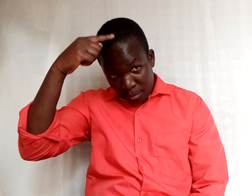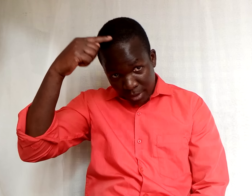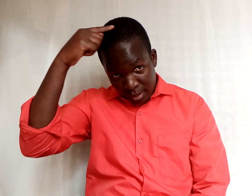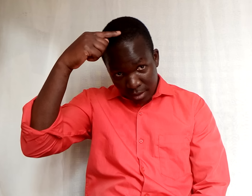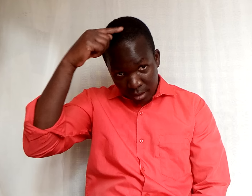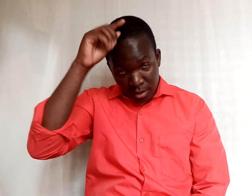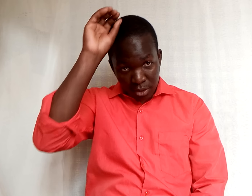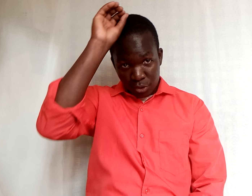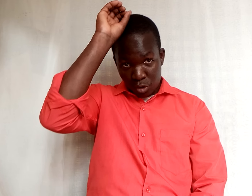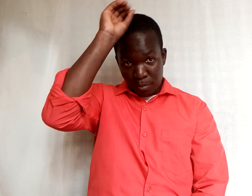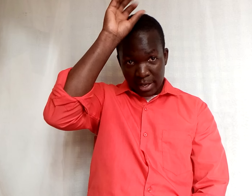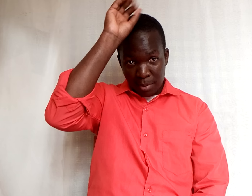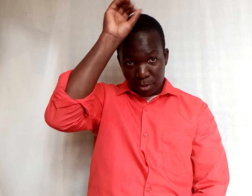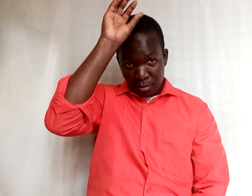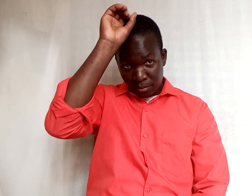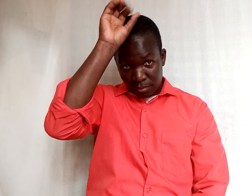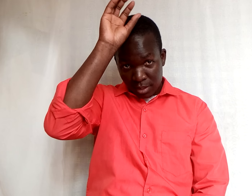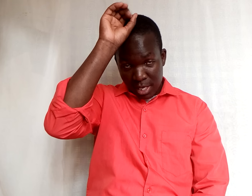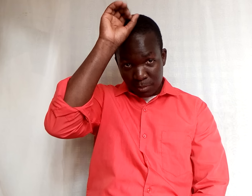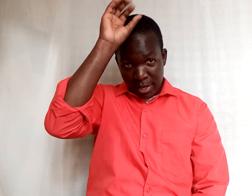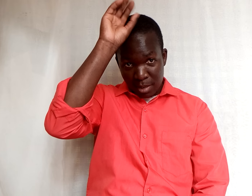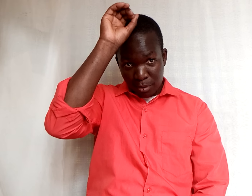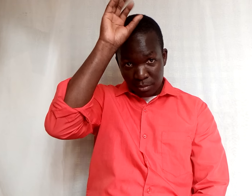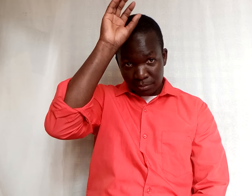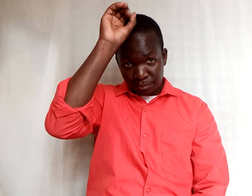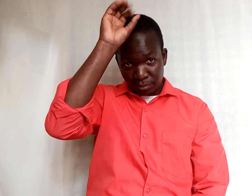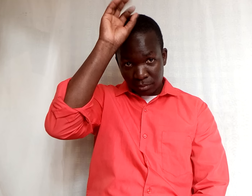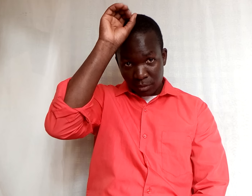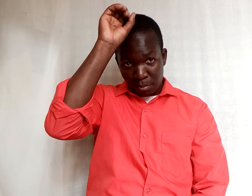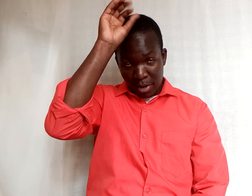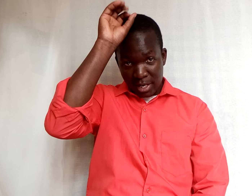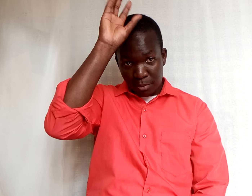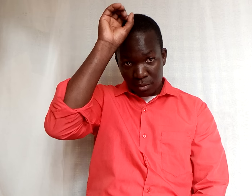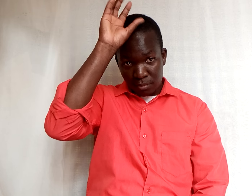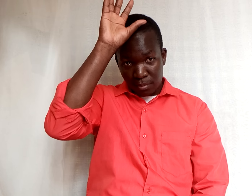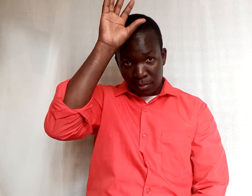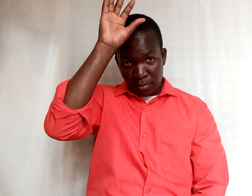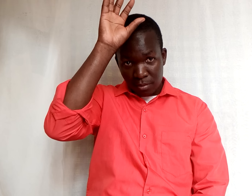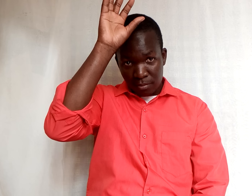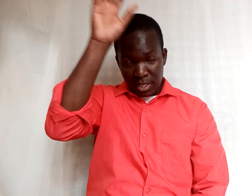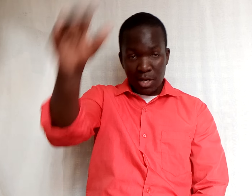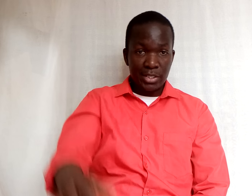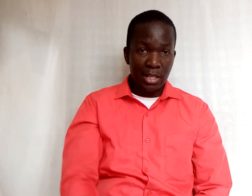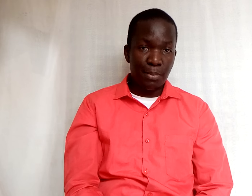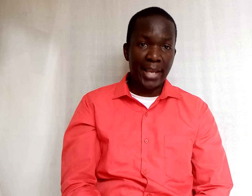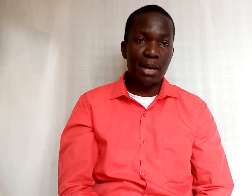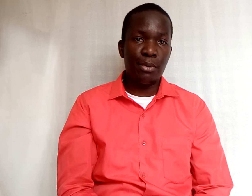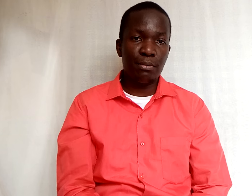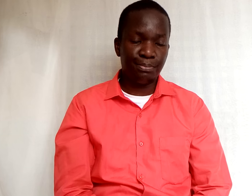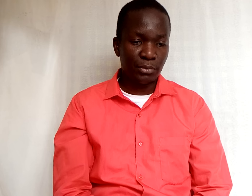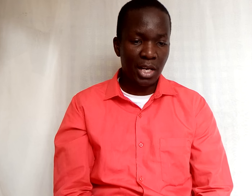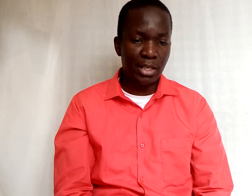here. So pineapple, that's pineapple. Pineapple, that's how we sign pineapple as a